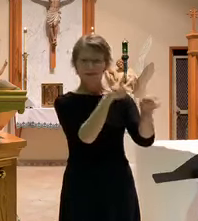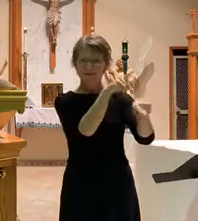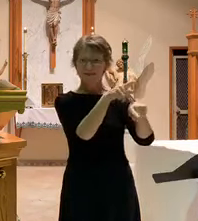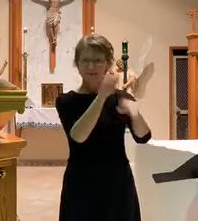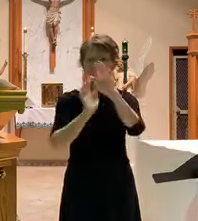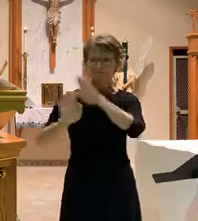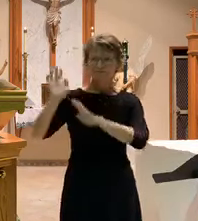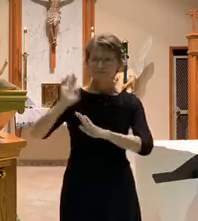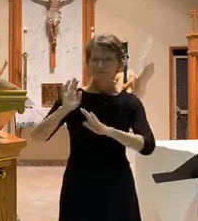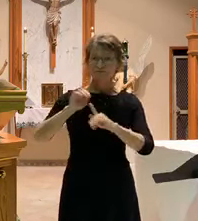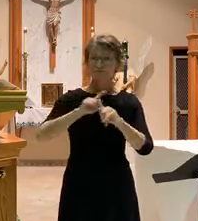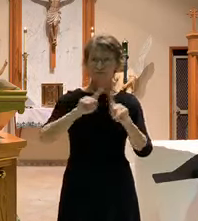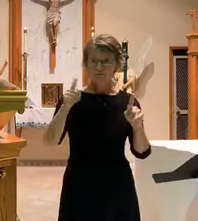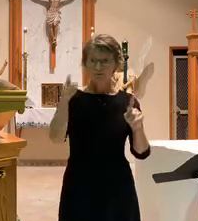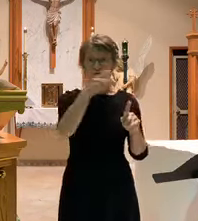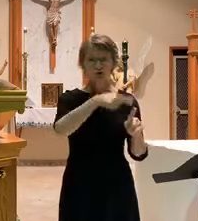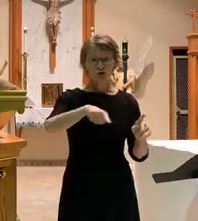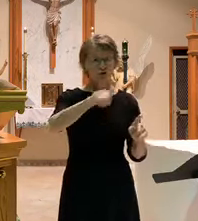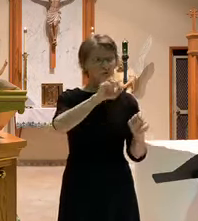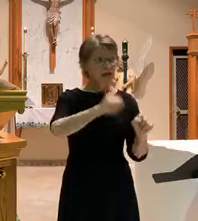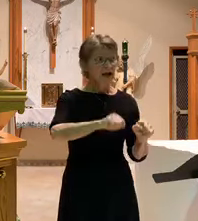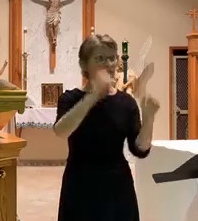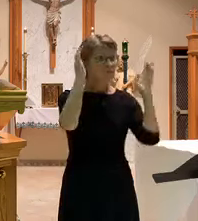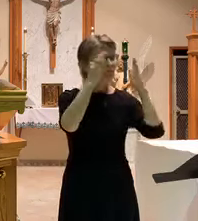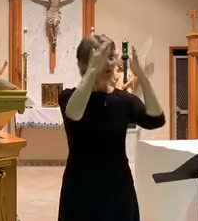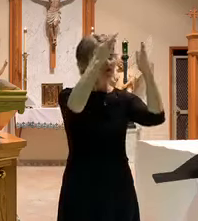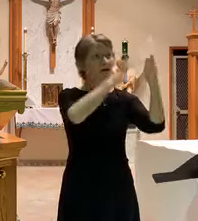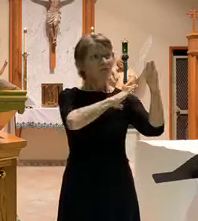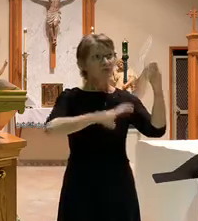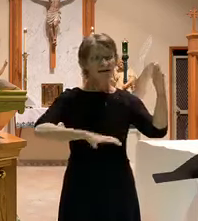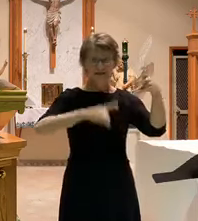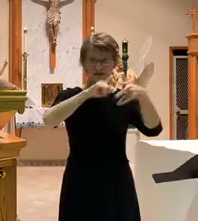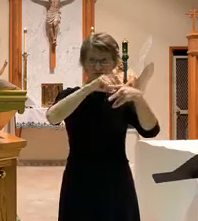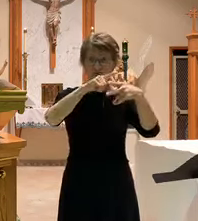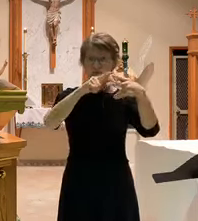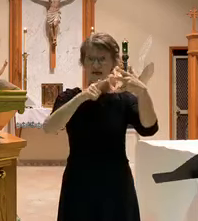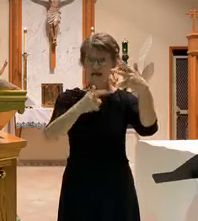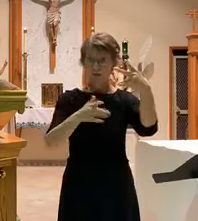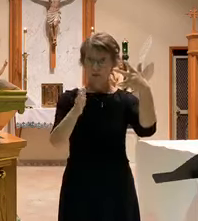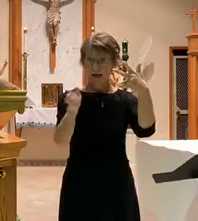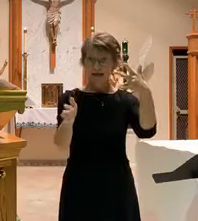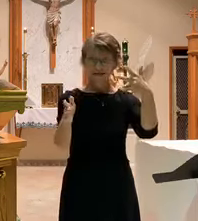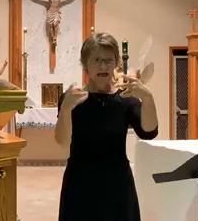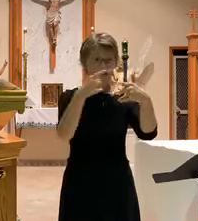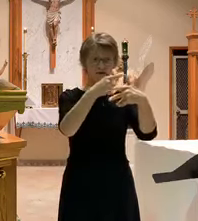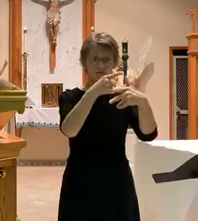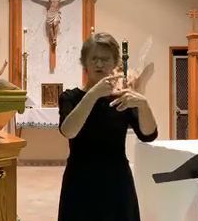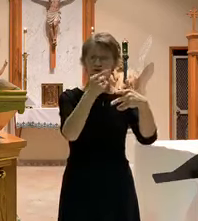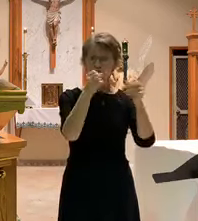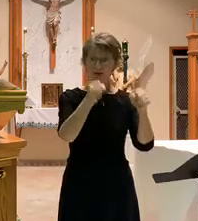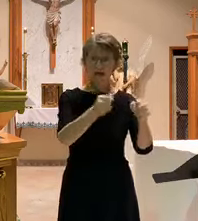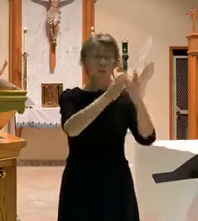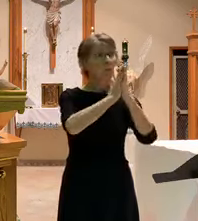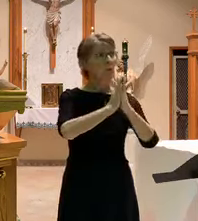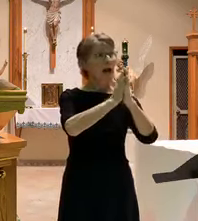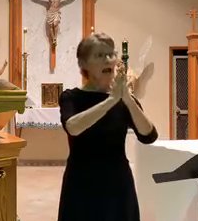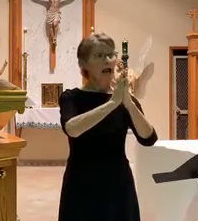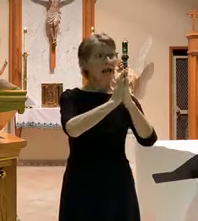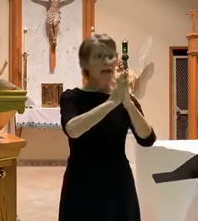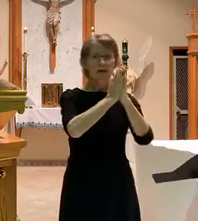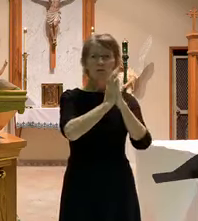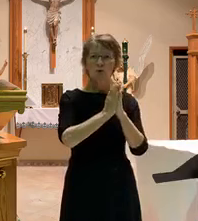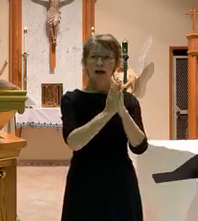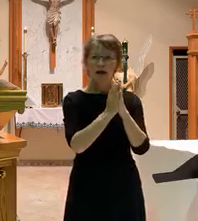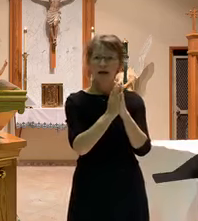we can still focus our eyes on Christ in three ways. First, we can spend time in prayer in the presence of the